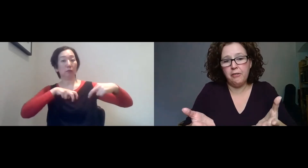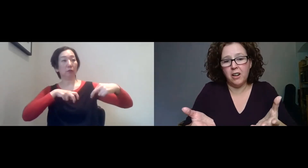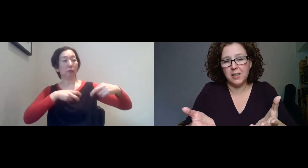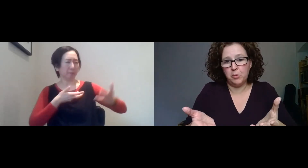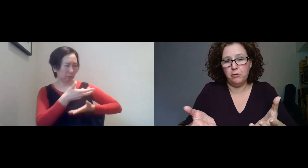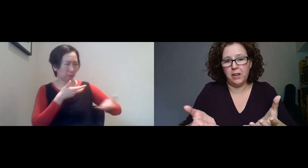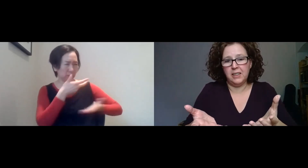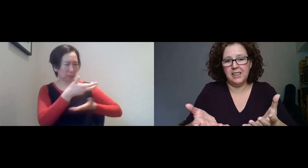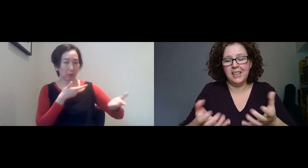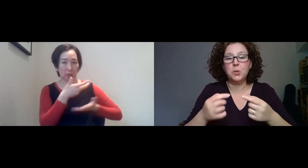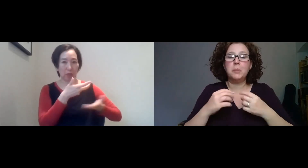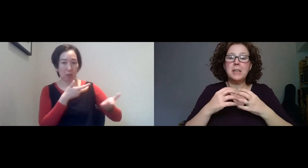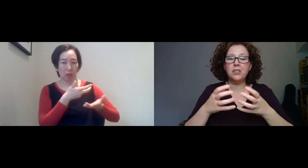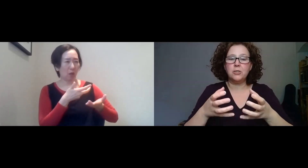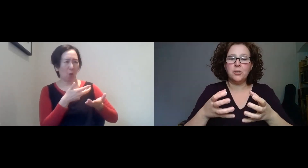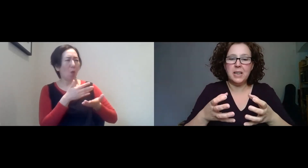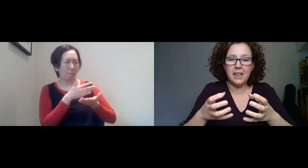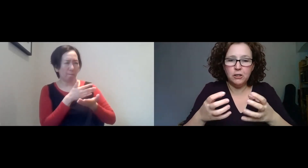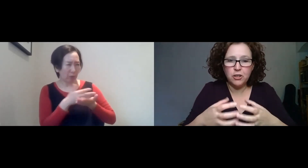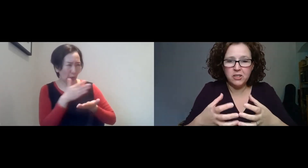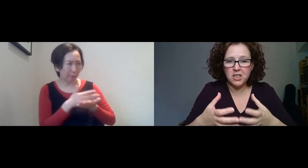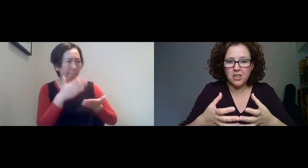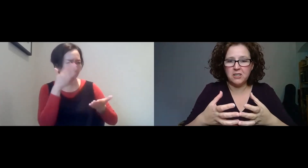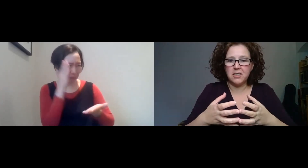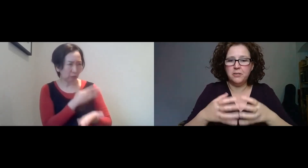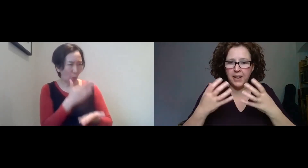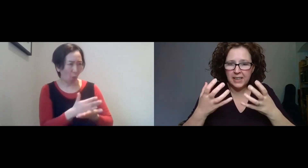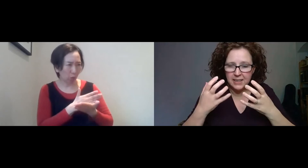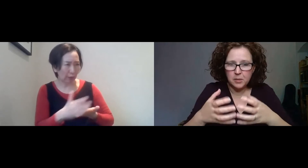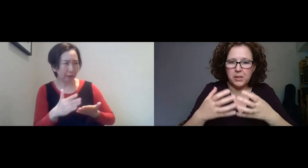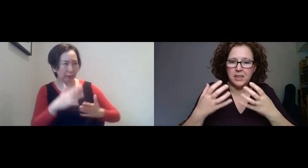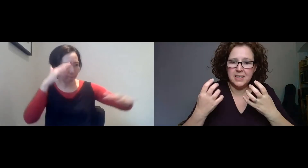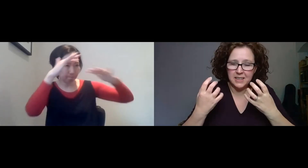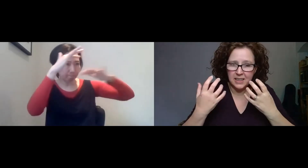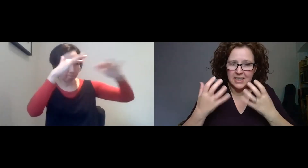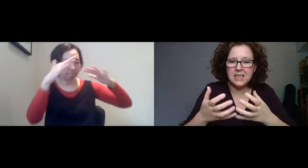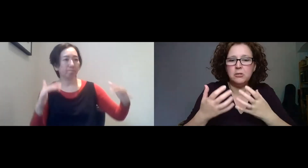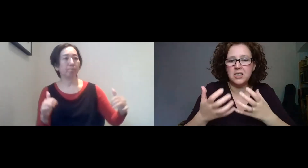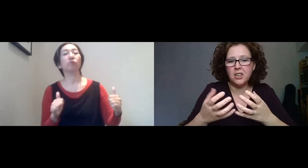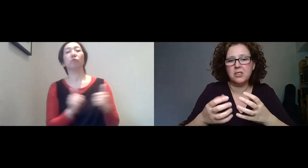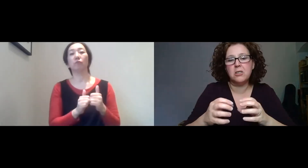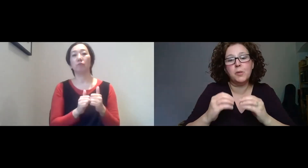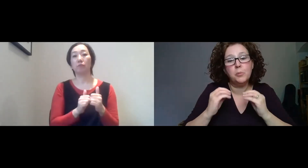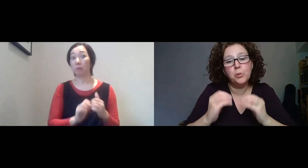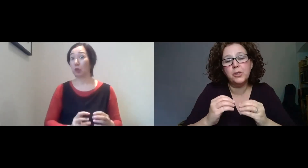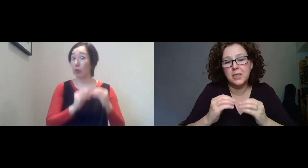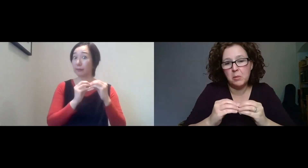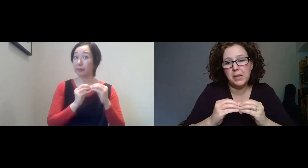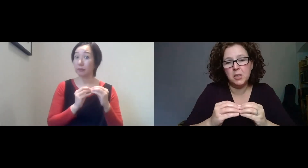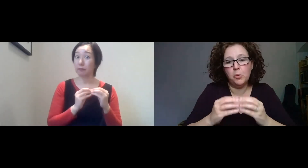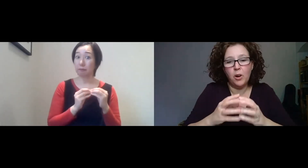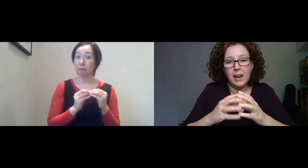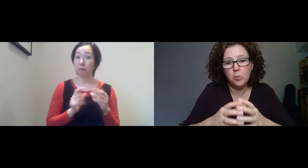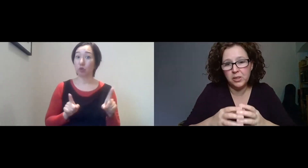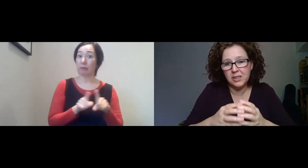with a deaf artist before. So we made sure that we had lots of discussions, very deep and detailed discussions, so that we were both on the same